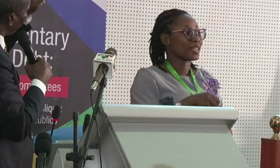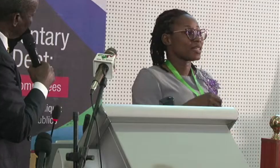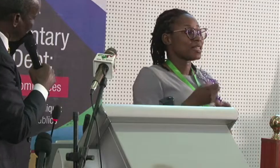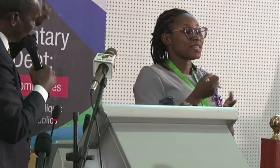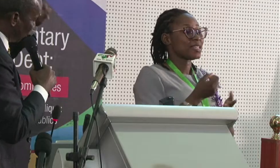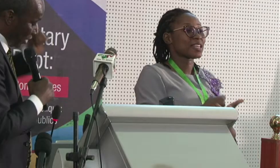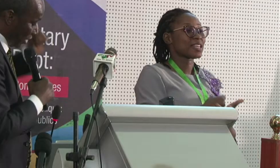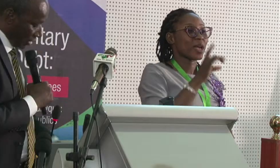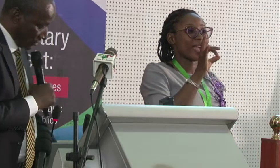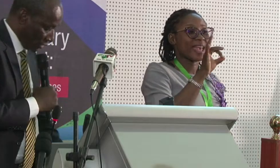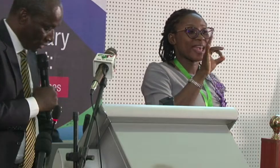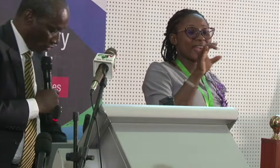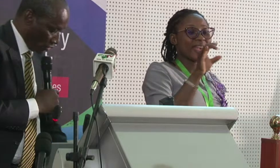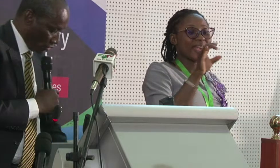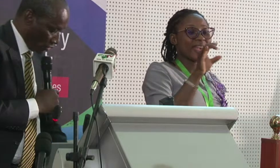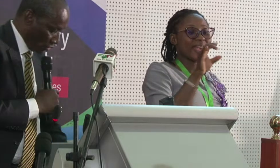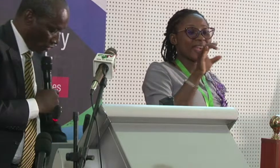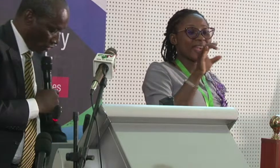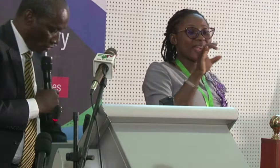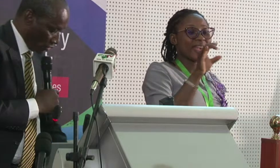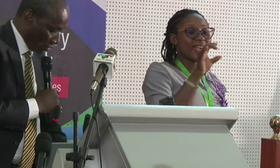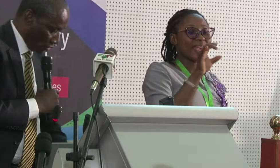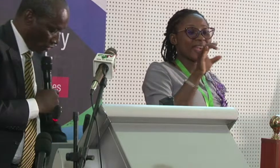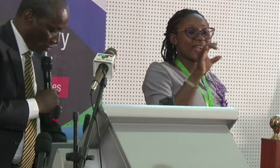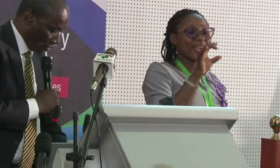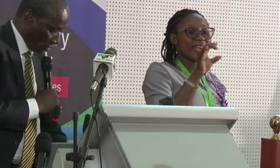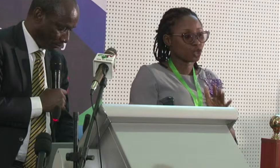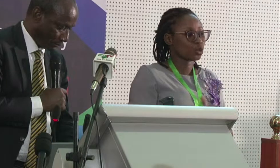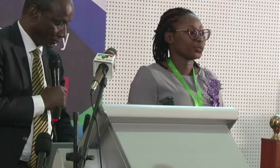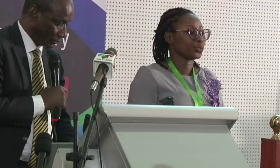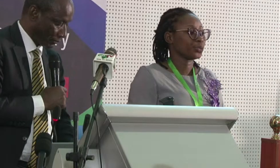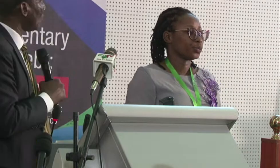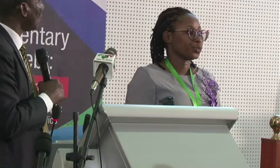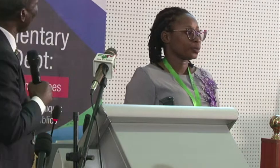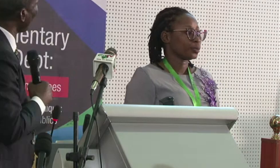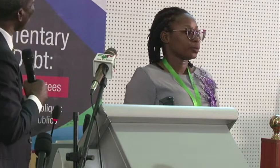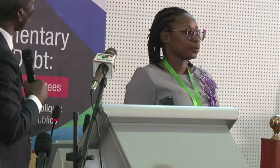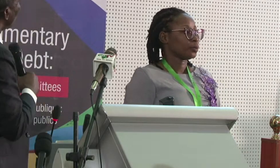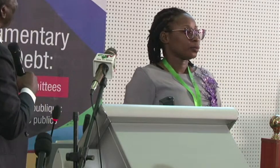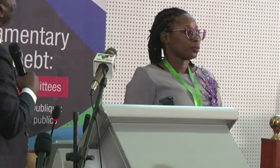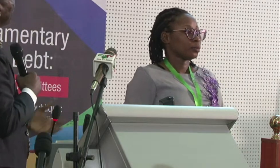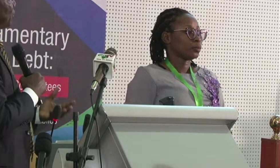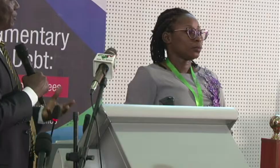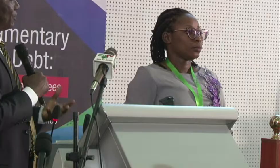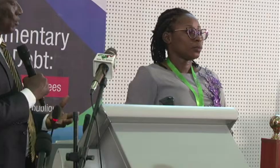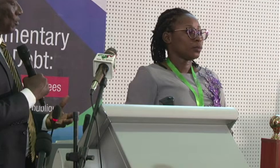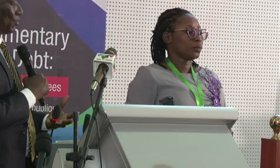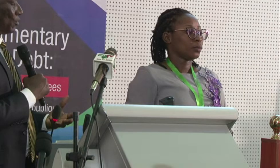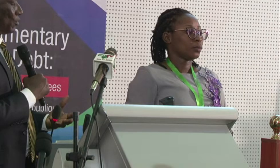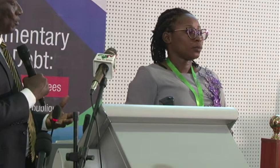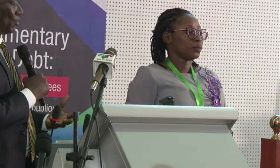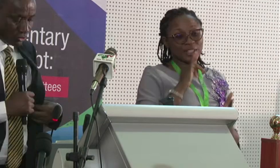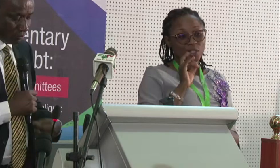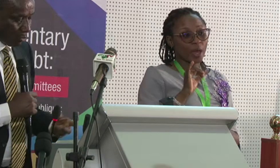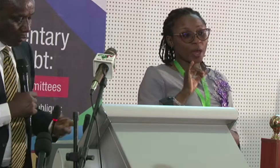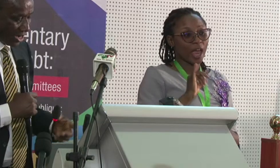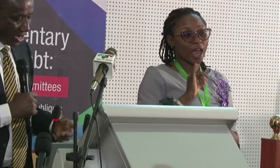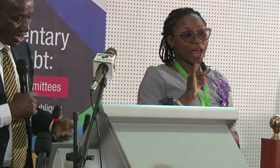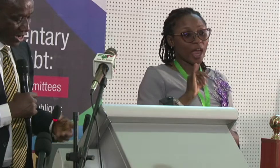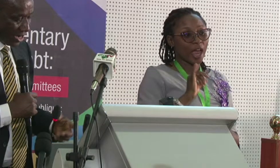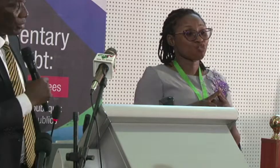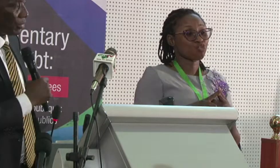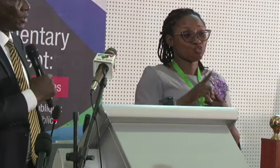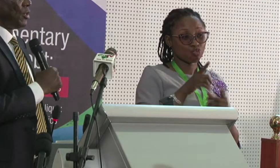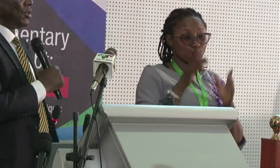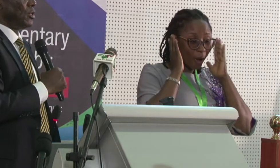80 to 88 of the Constitution. Next slide. Now, this is where I want to pay more attention